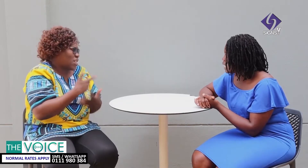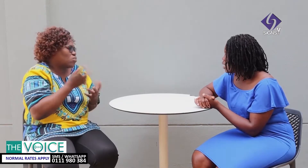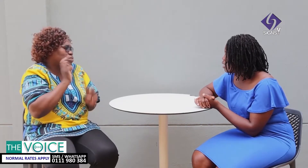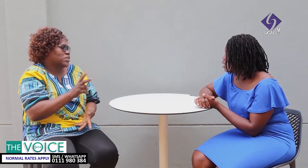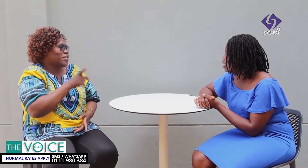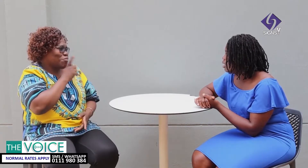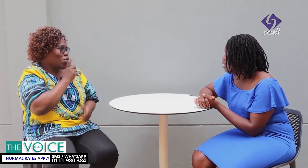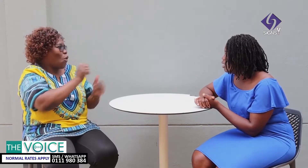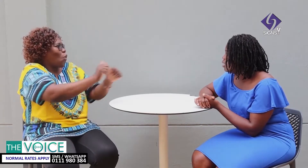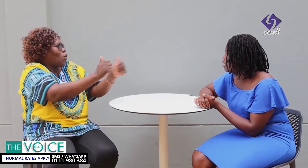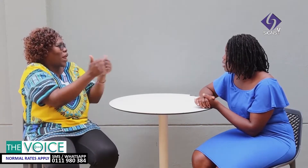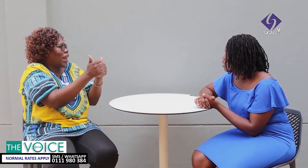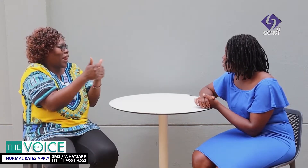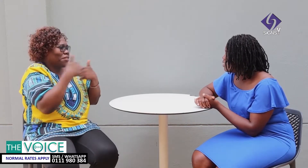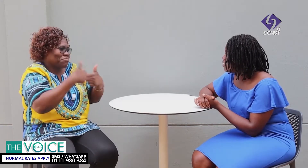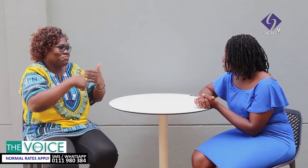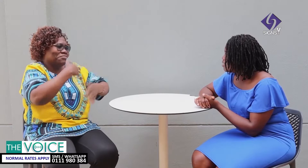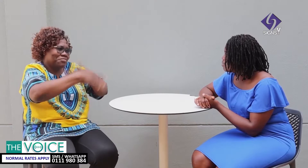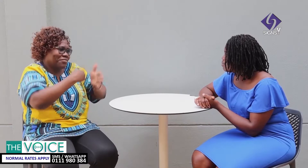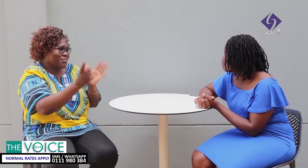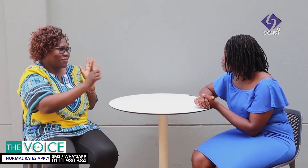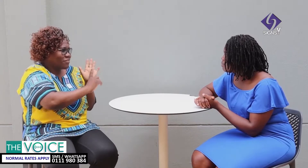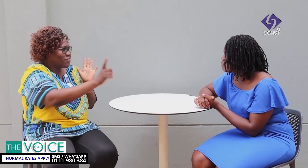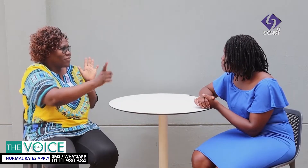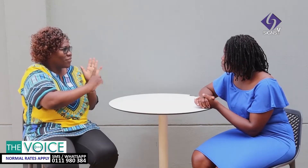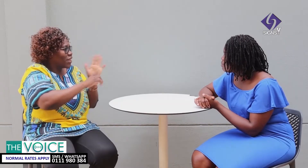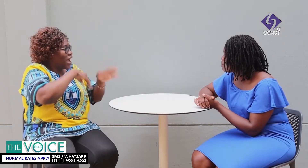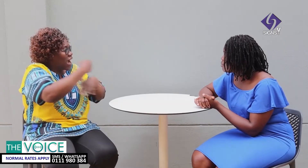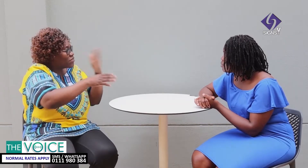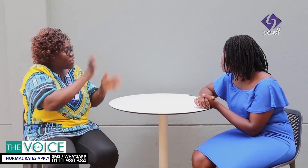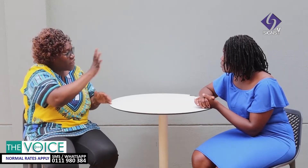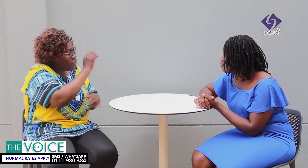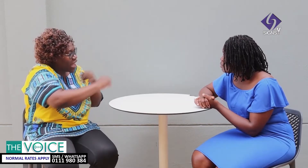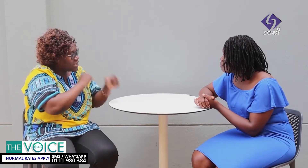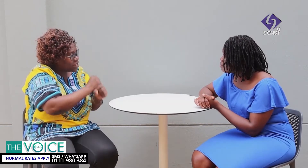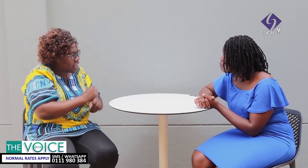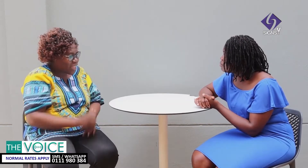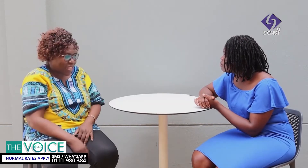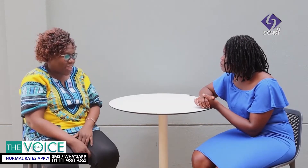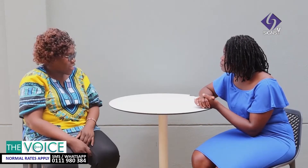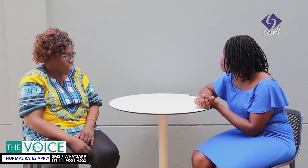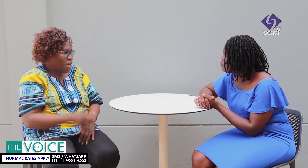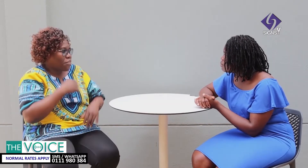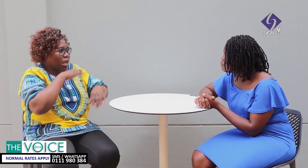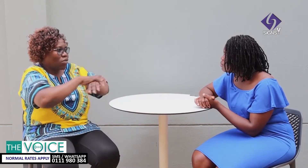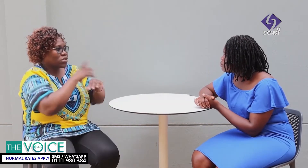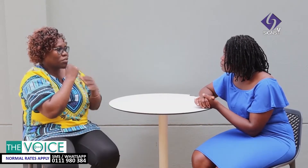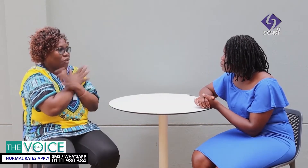Parents' interaction. Yes. So at this time, I knew my relationship with, and my relatives had actually decided to